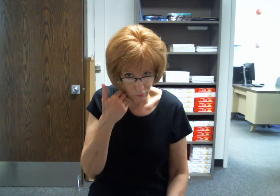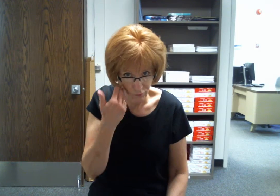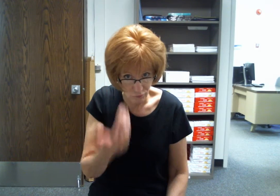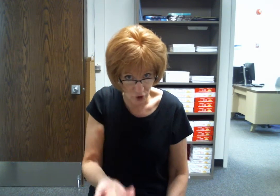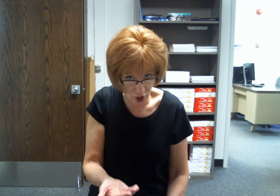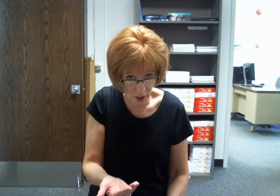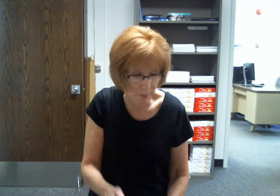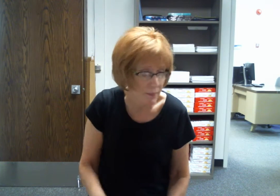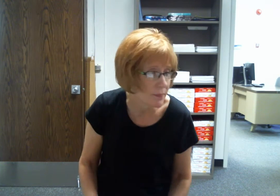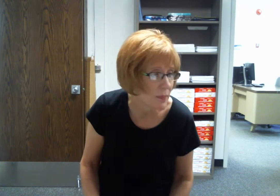Shame.